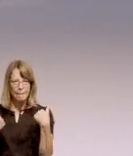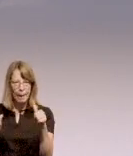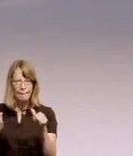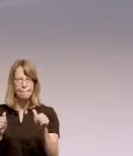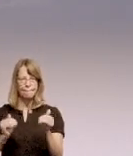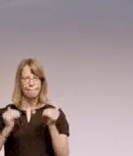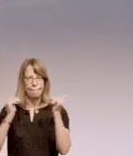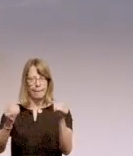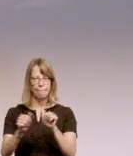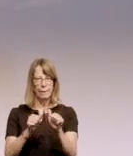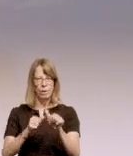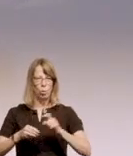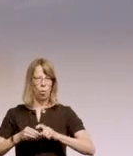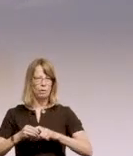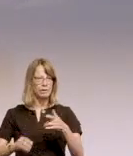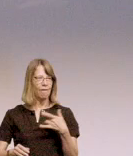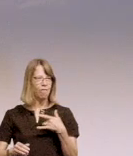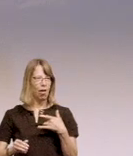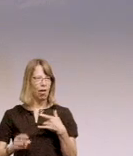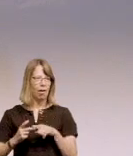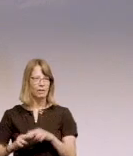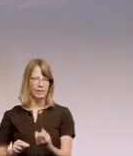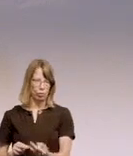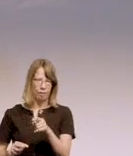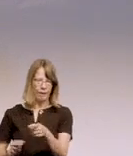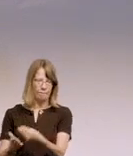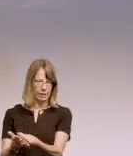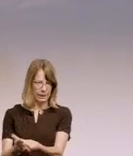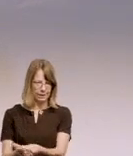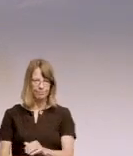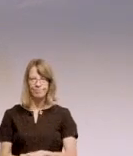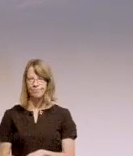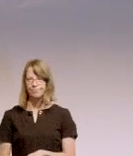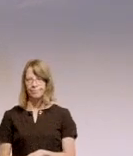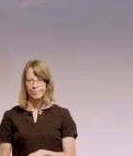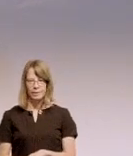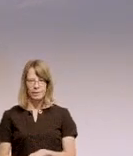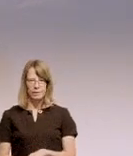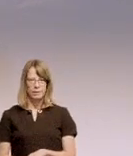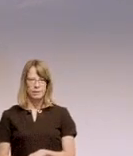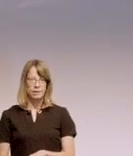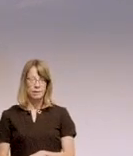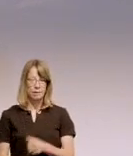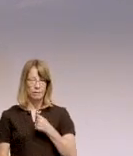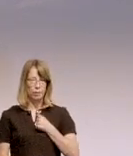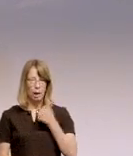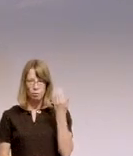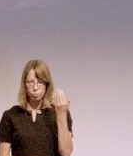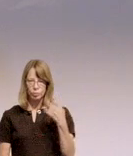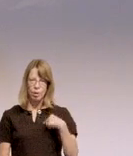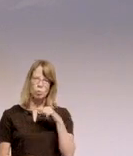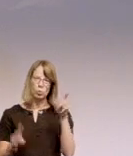quality of life than they otherwise could without those funds. For purposes of this talk, I'll be referring to them as